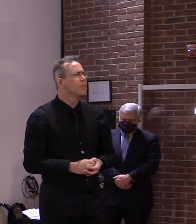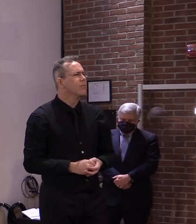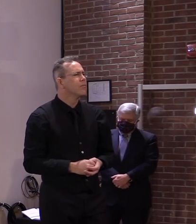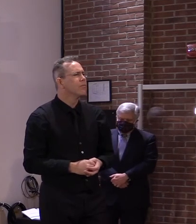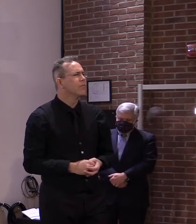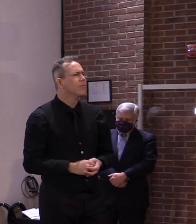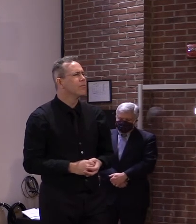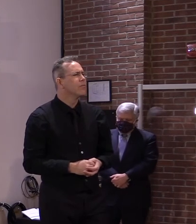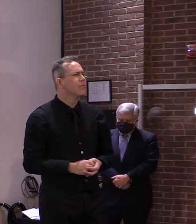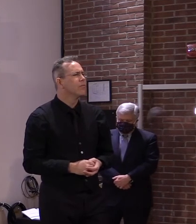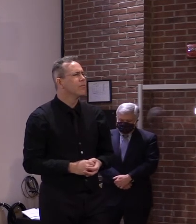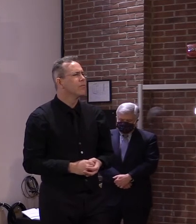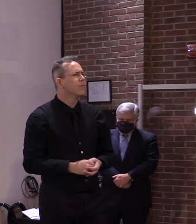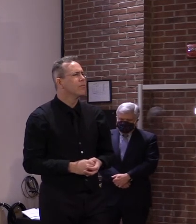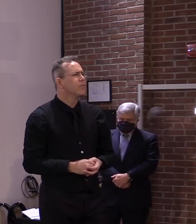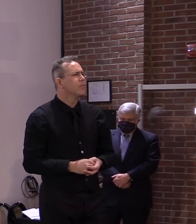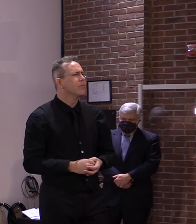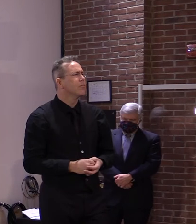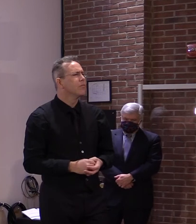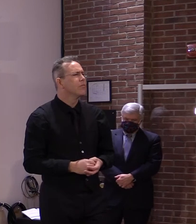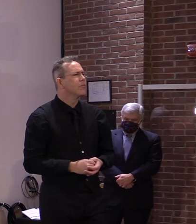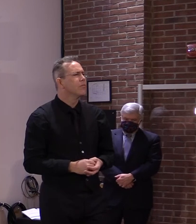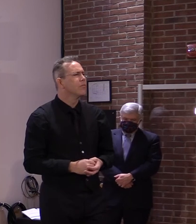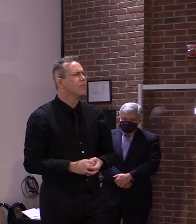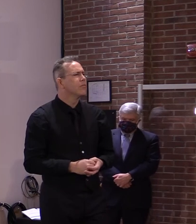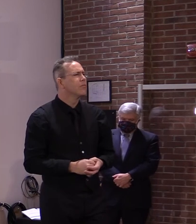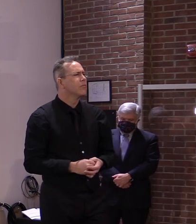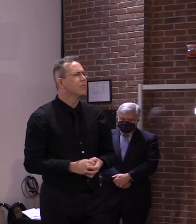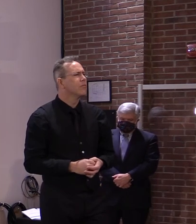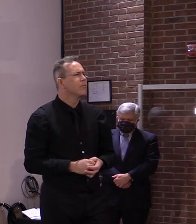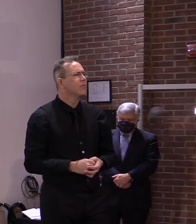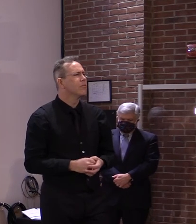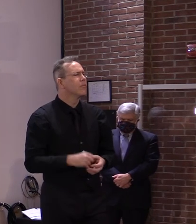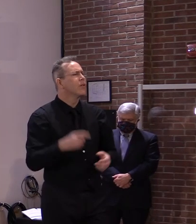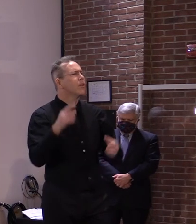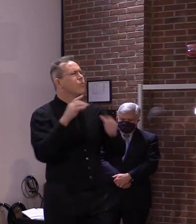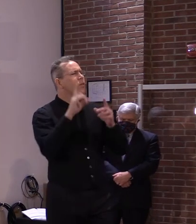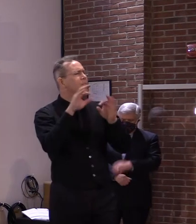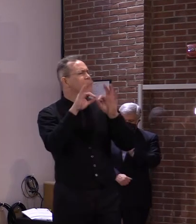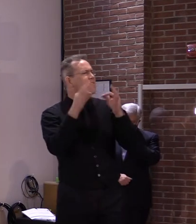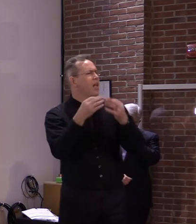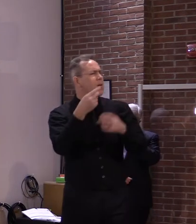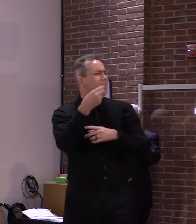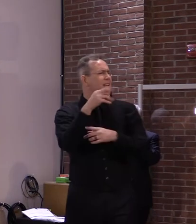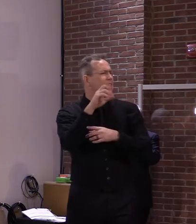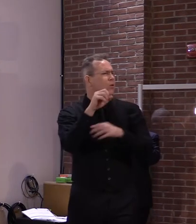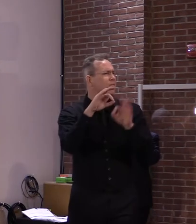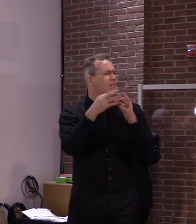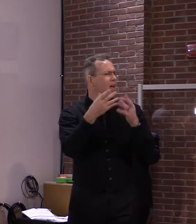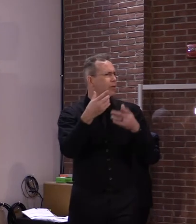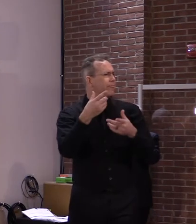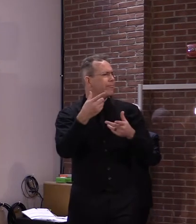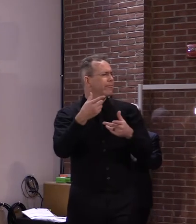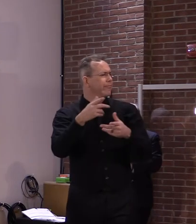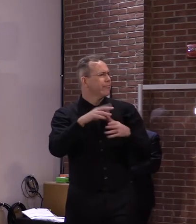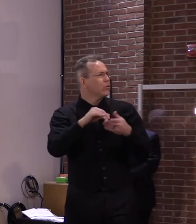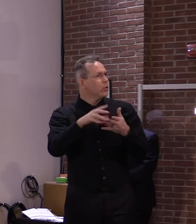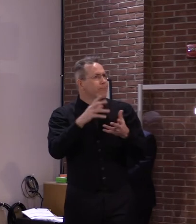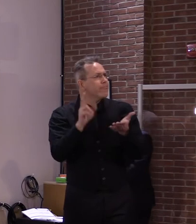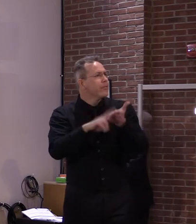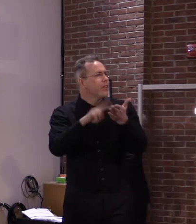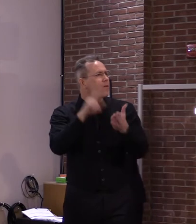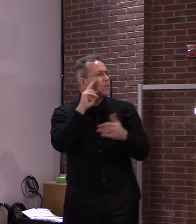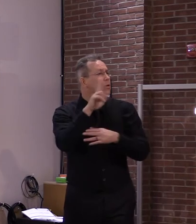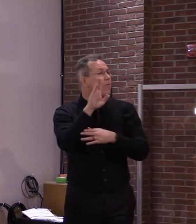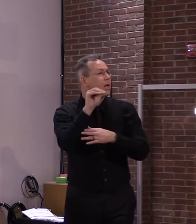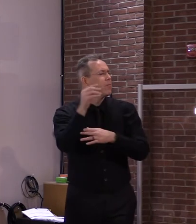court's ruling um they gave a preliminary injunction the judges made it clear that the state appeared to have little hope